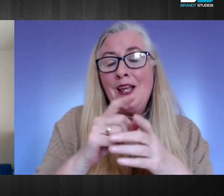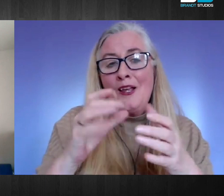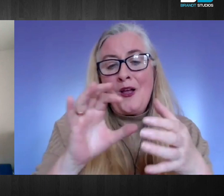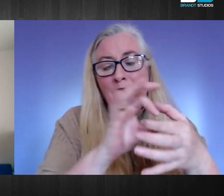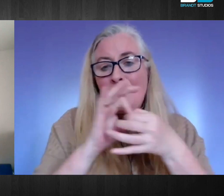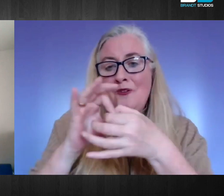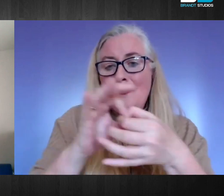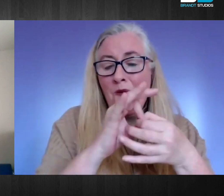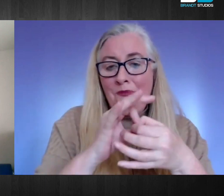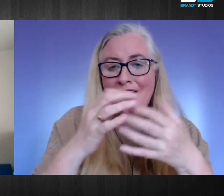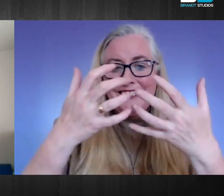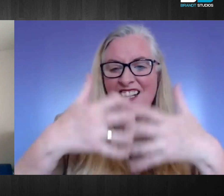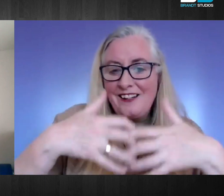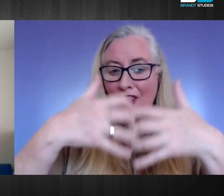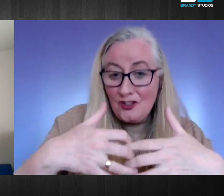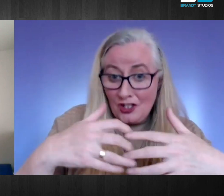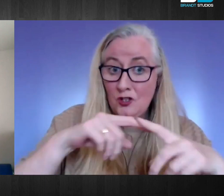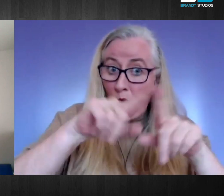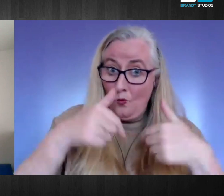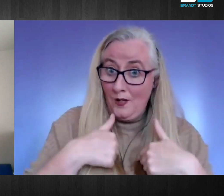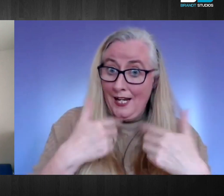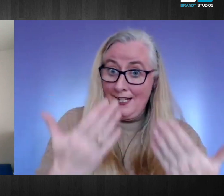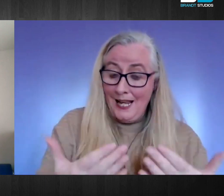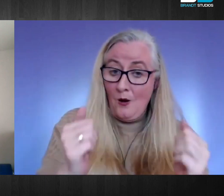meet very regularly to check in on each other.